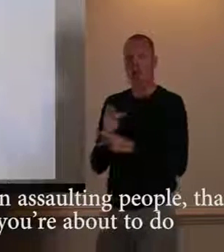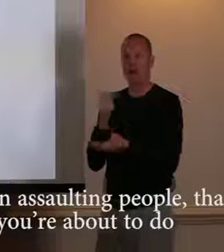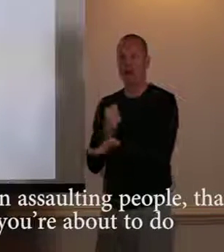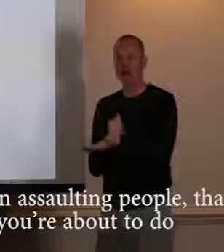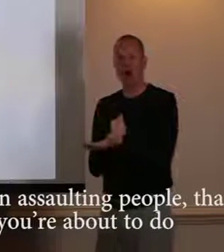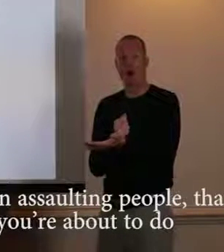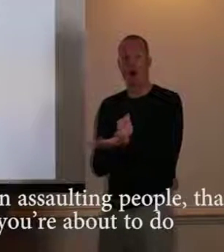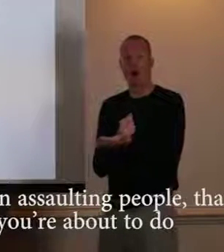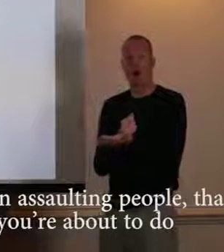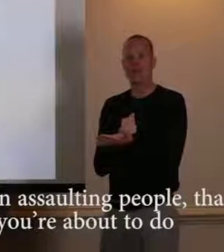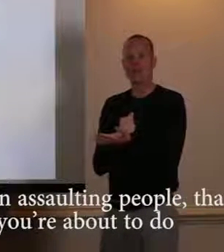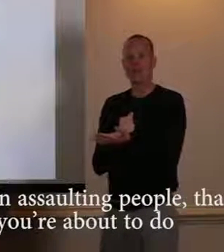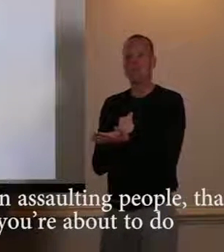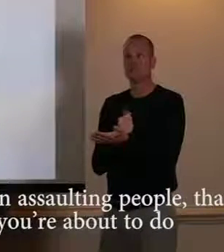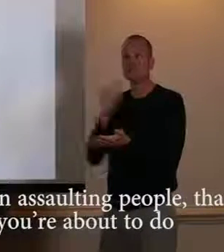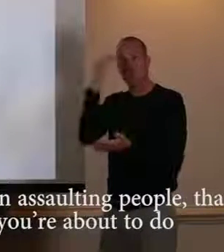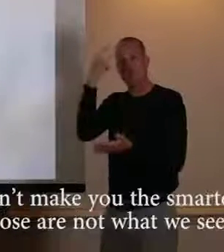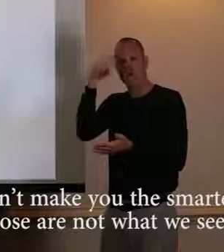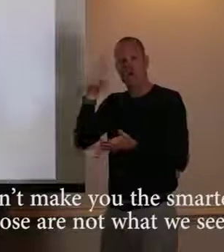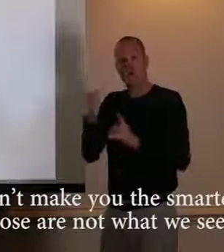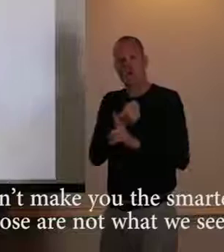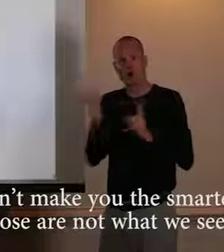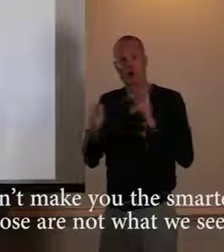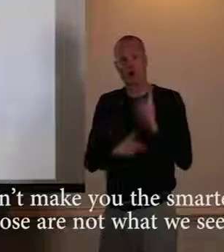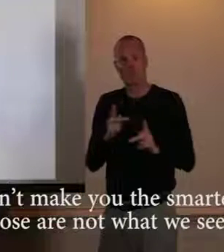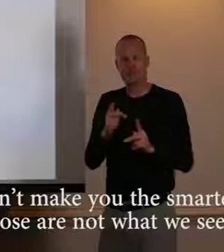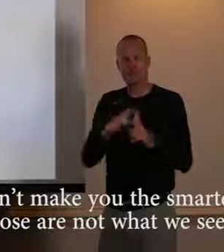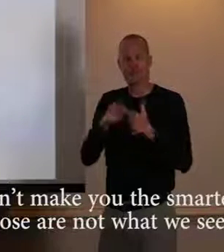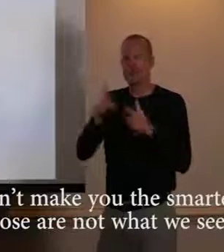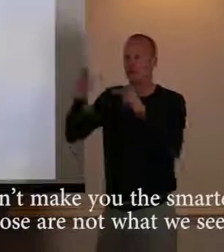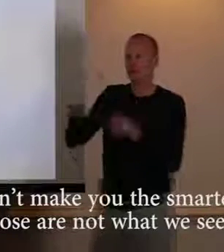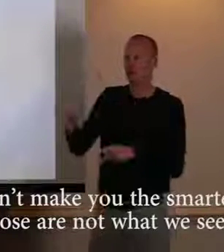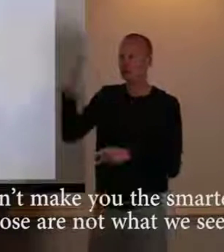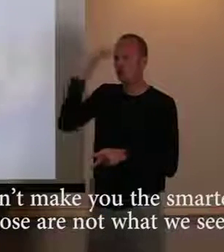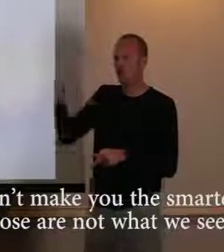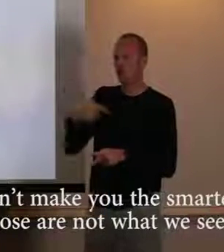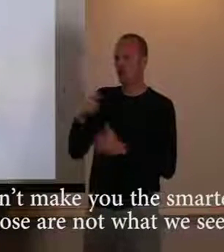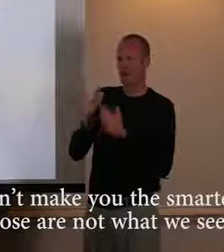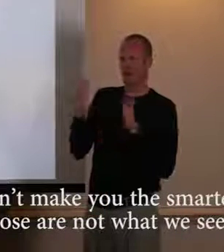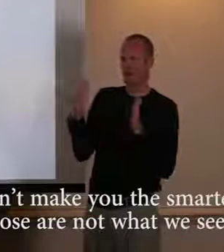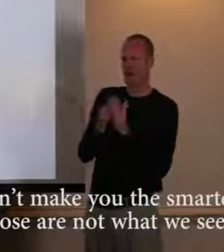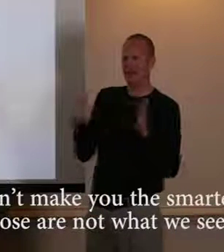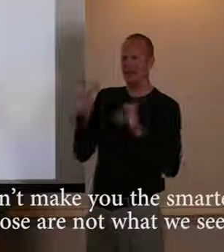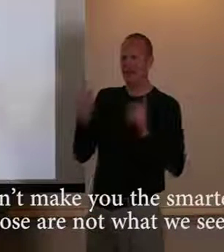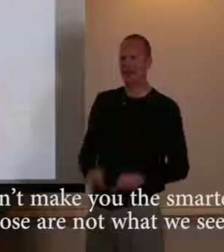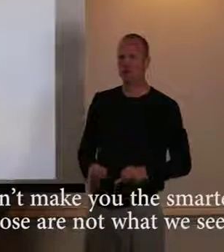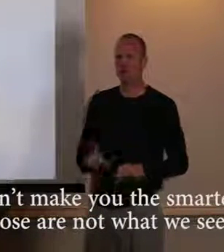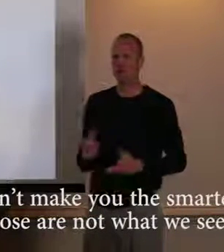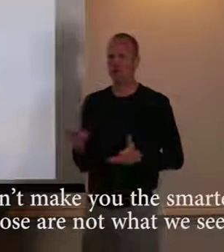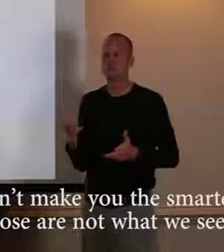assaulting people, that means somebody else knows you're about to do something illegal, which doesn't make you the smartest criminal, right? So typically those are not what we